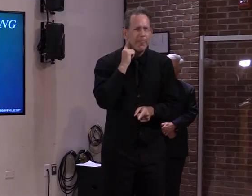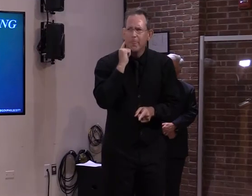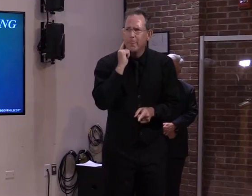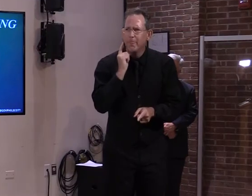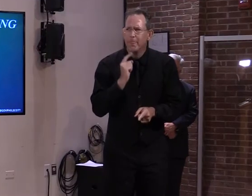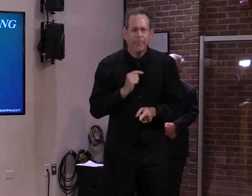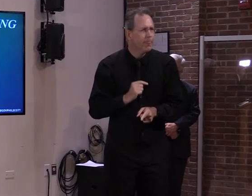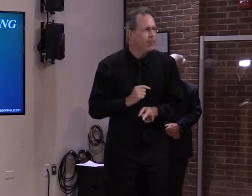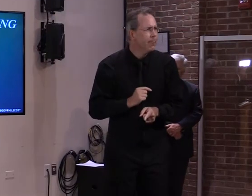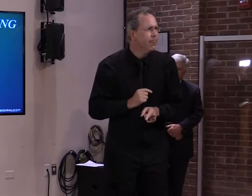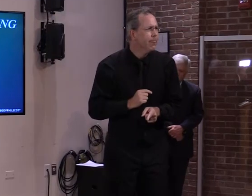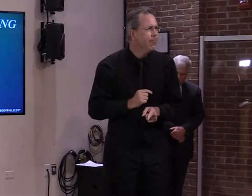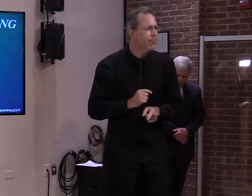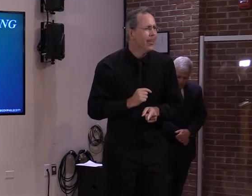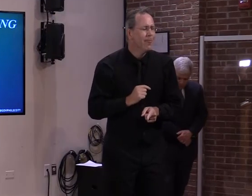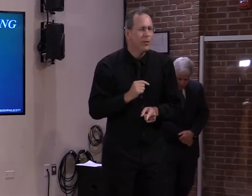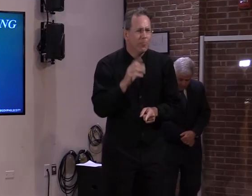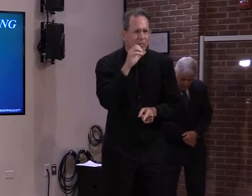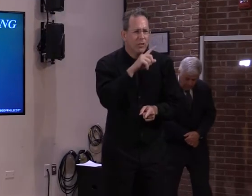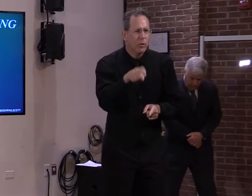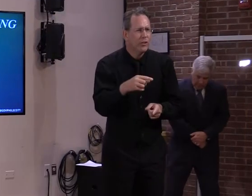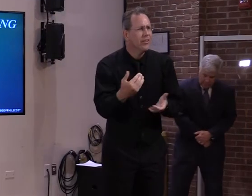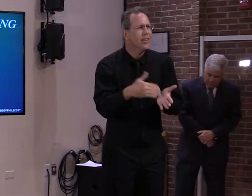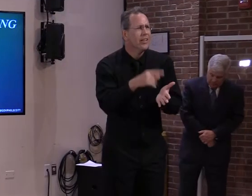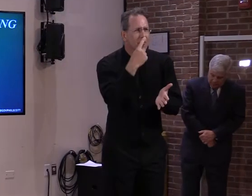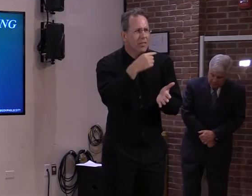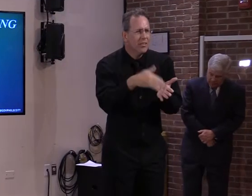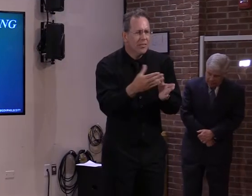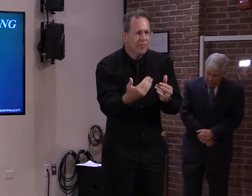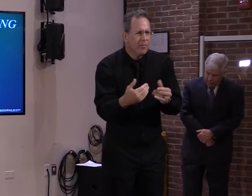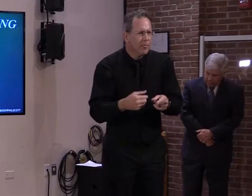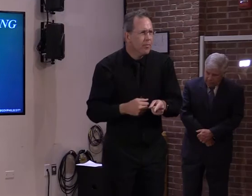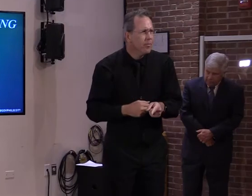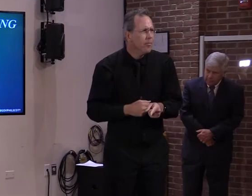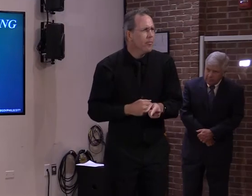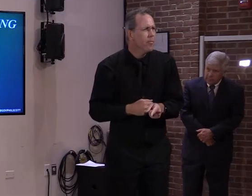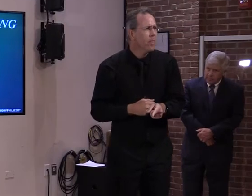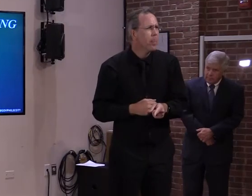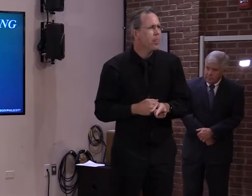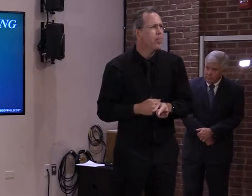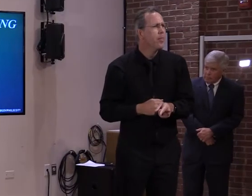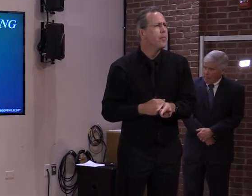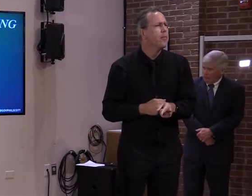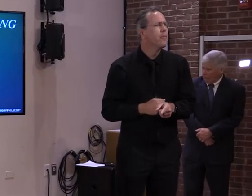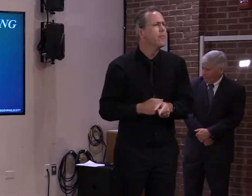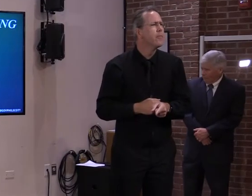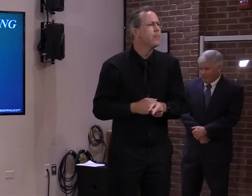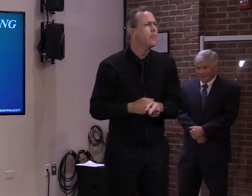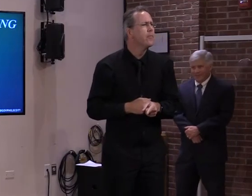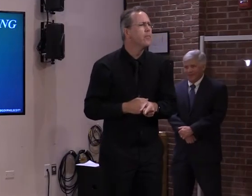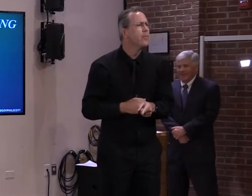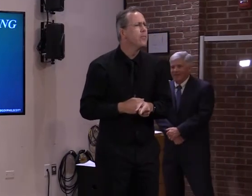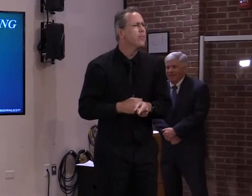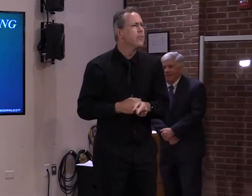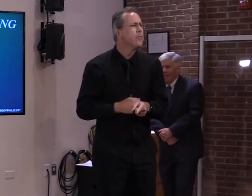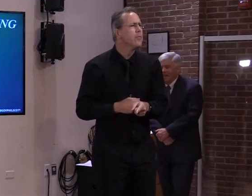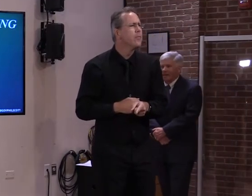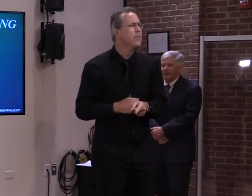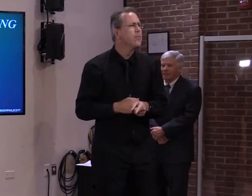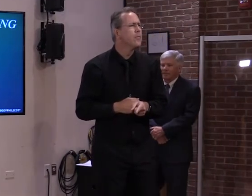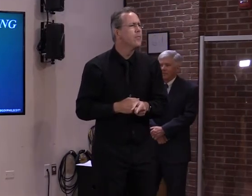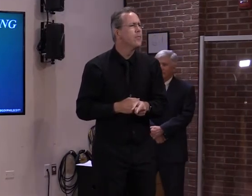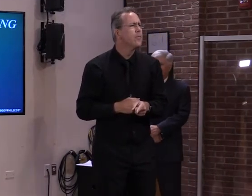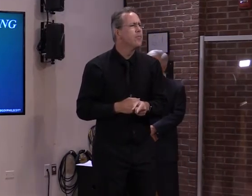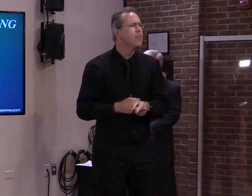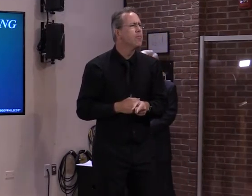I missed part of that. Making what free? That always inmate phone calls? Inmate phone calls. I don't know